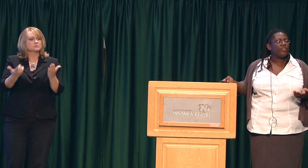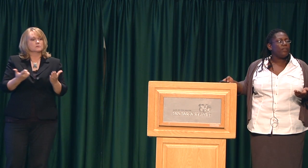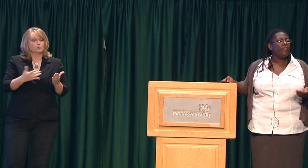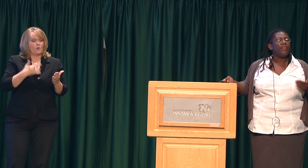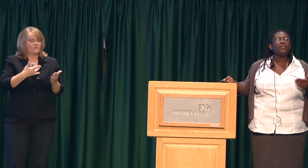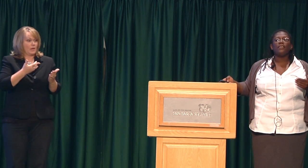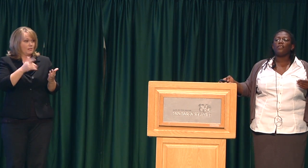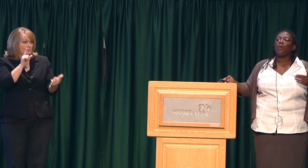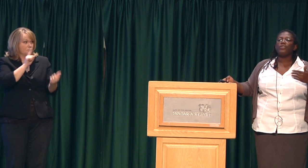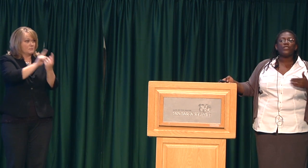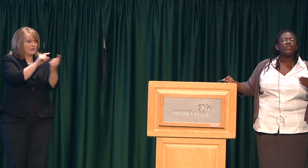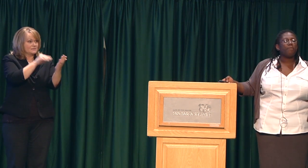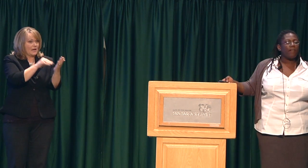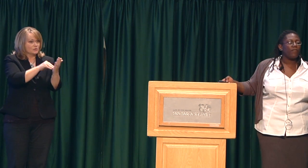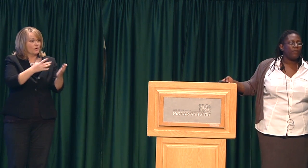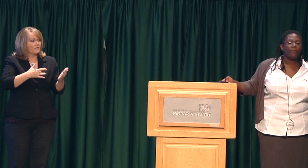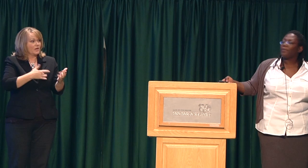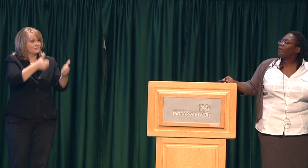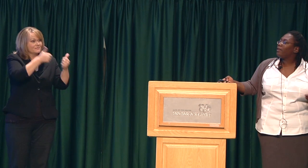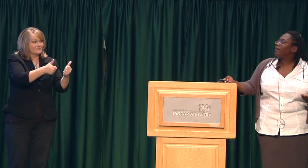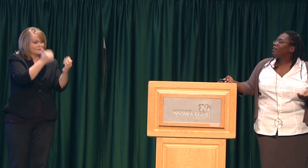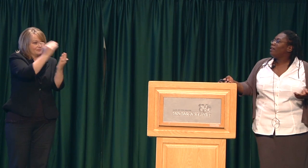a physician and things that they thought were disrespectful.